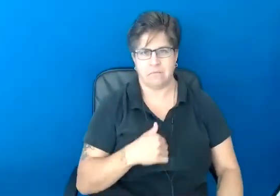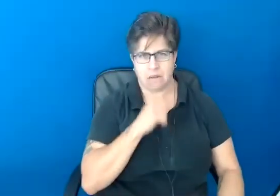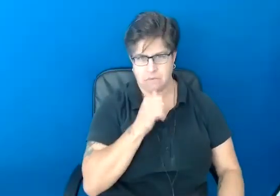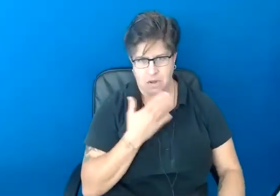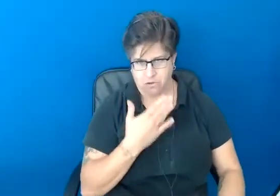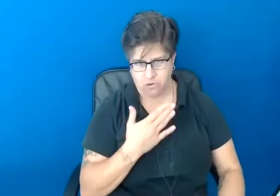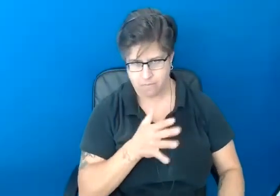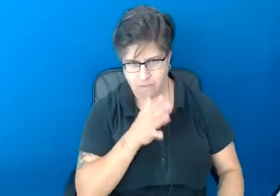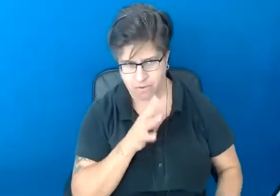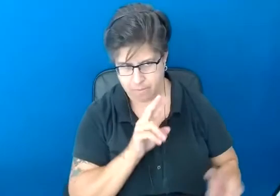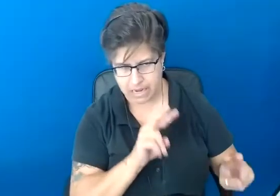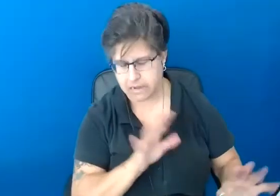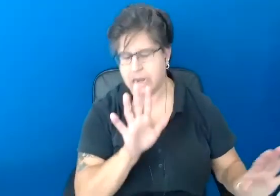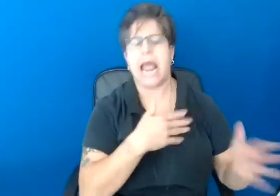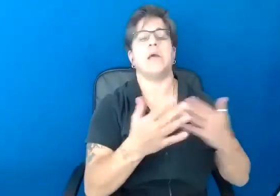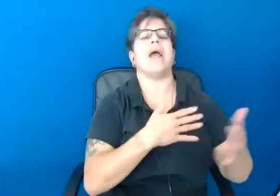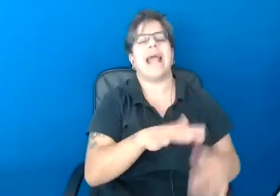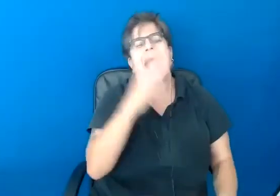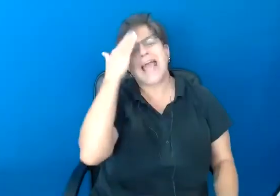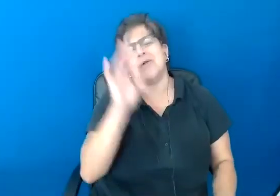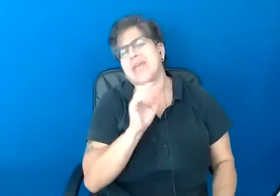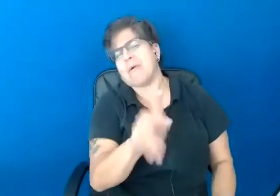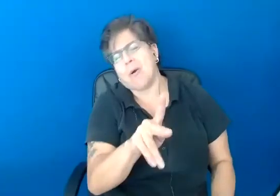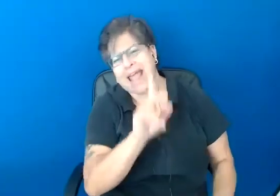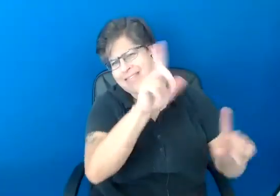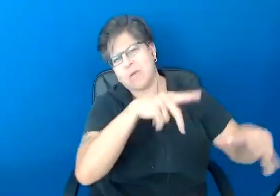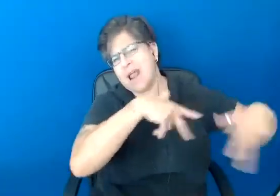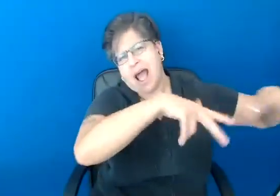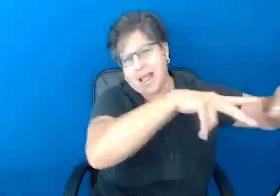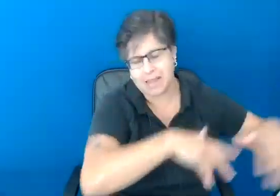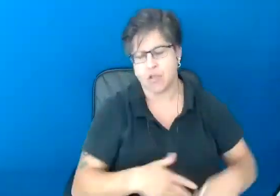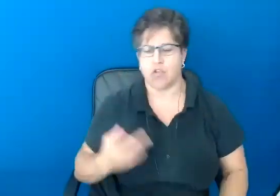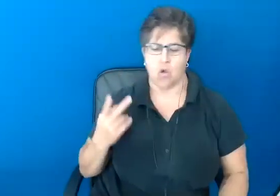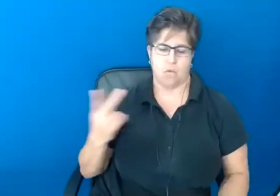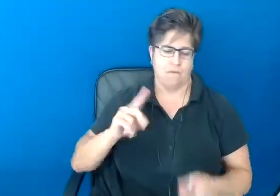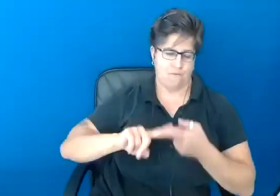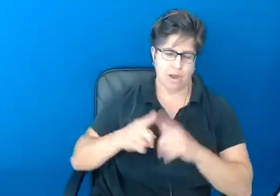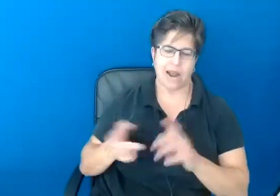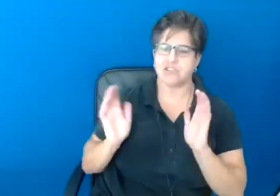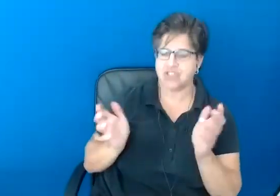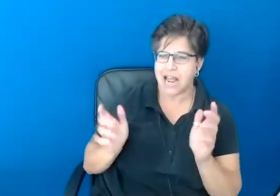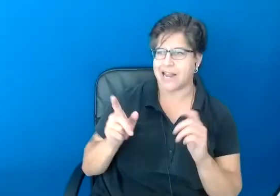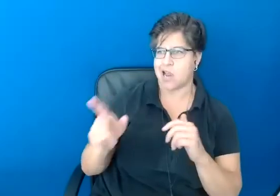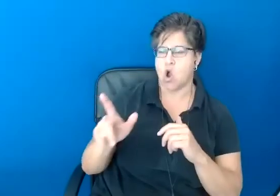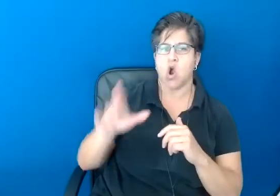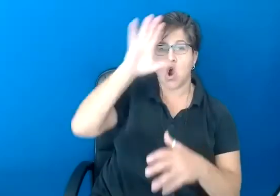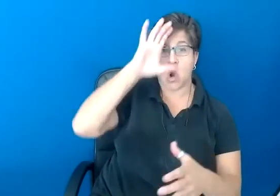husband had just left her after 25 years. She's very angry. So I, of course, am not telling her what to do, but I'm listening. And I'm